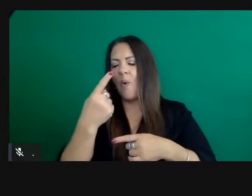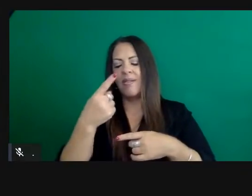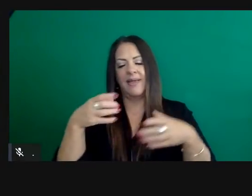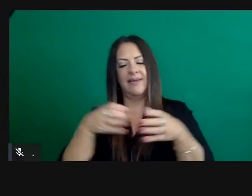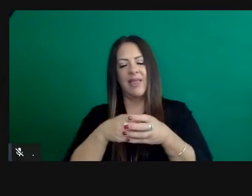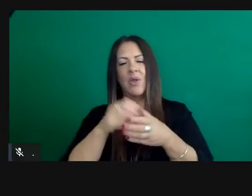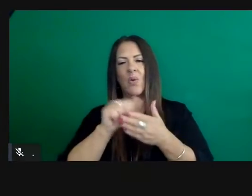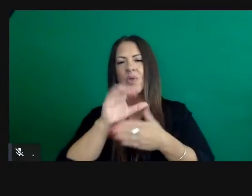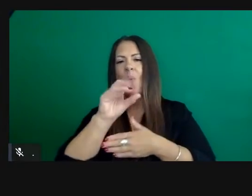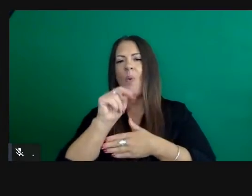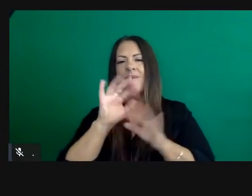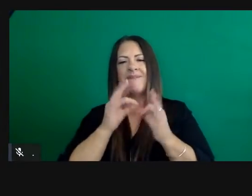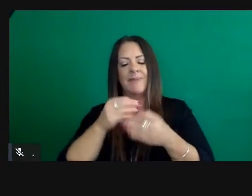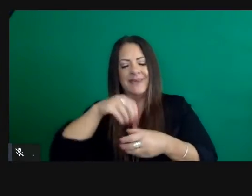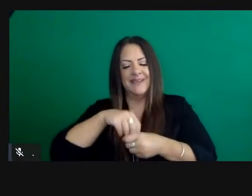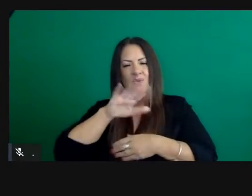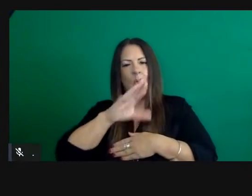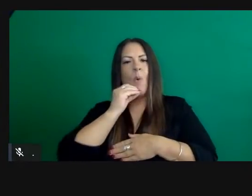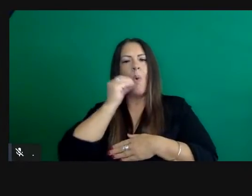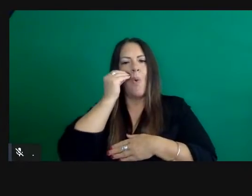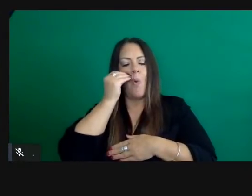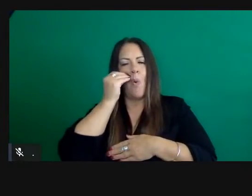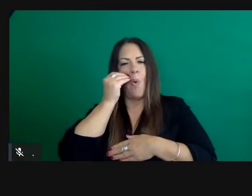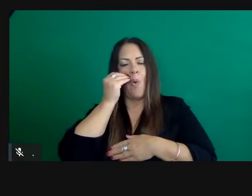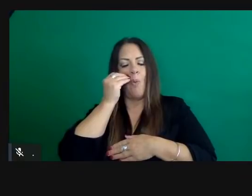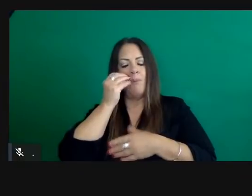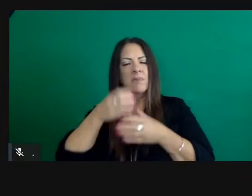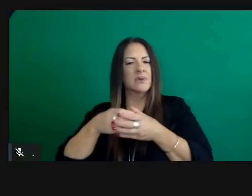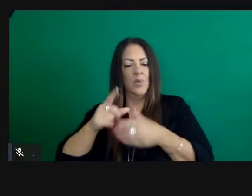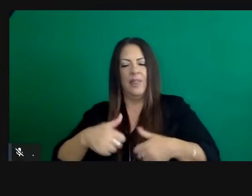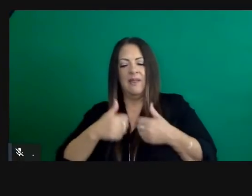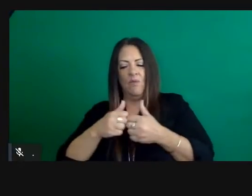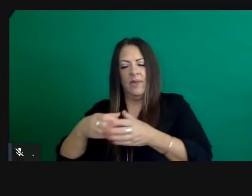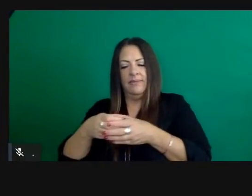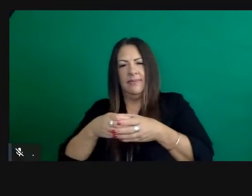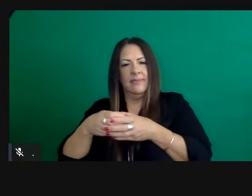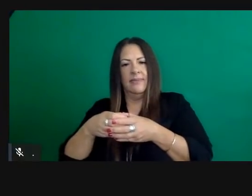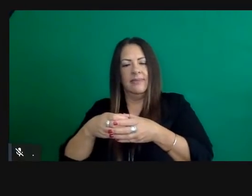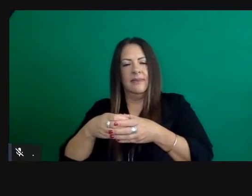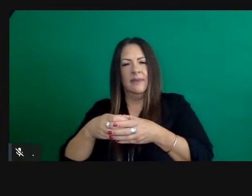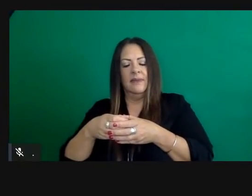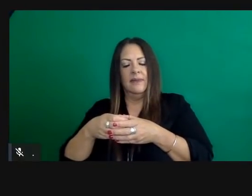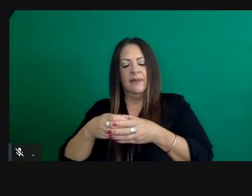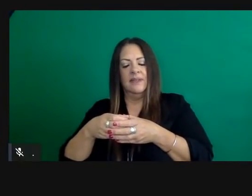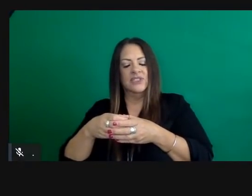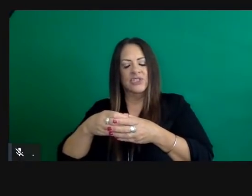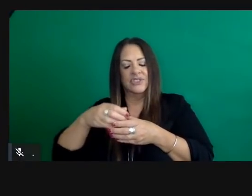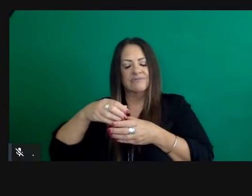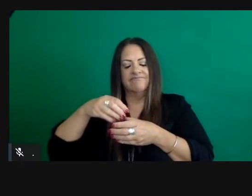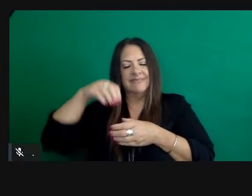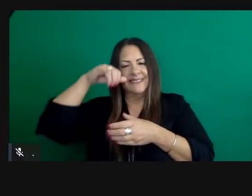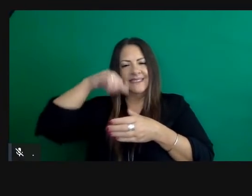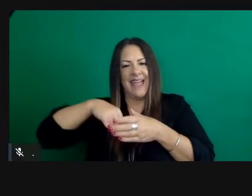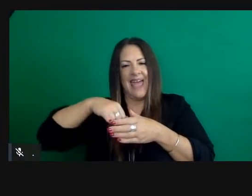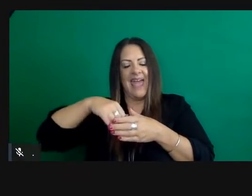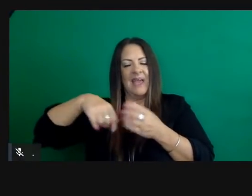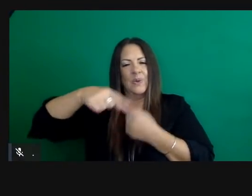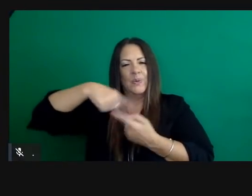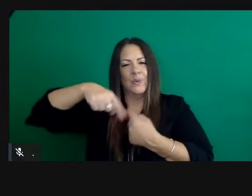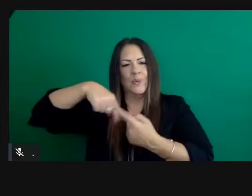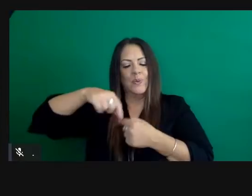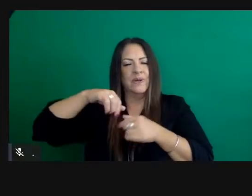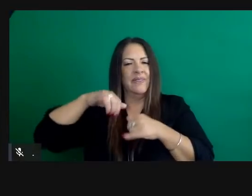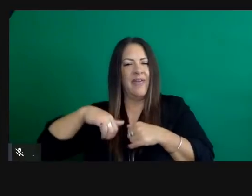is the way that we can reduce transmission the best. There is clearly, and I